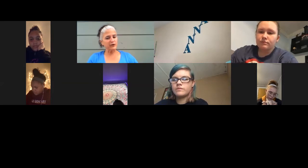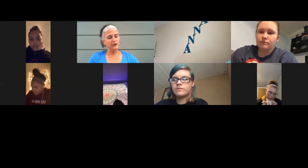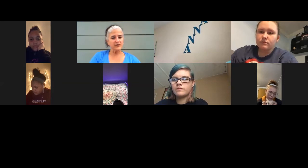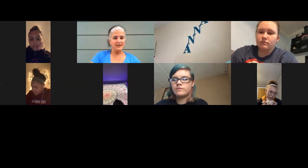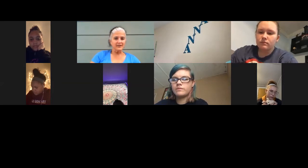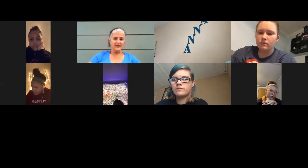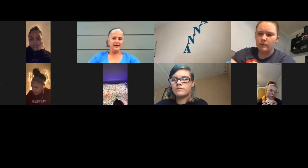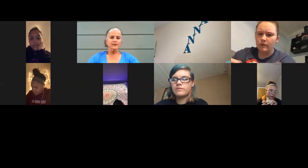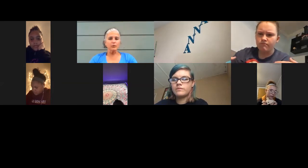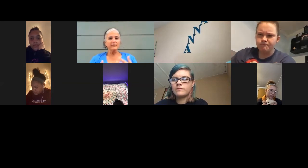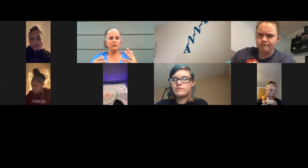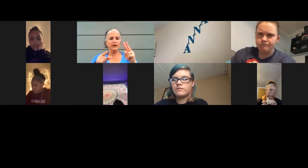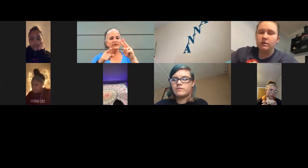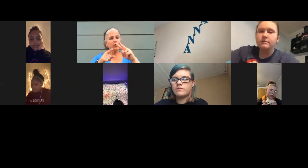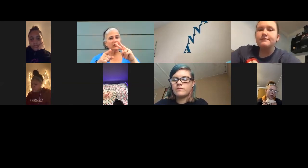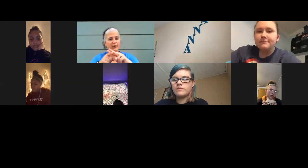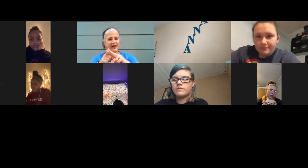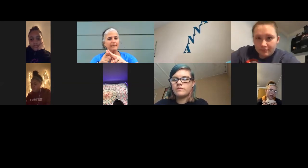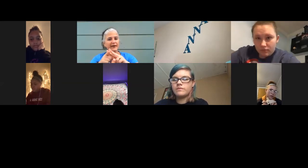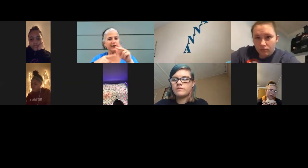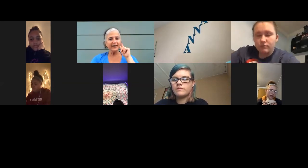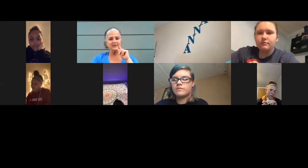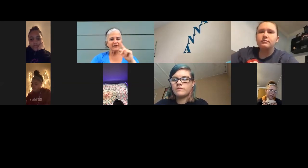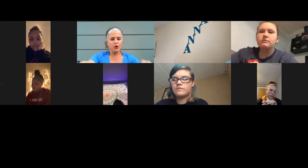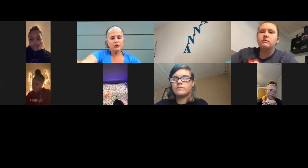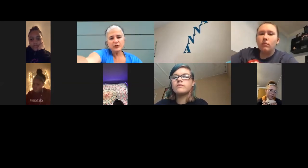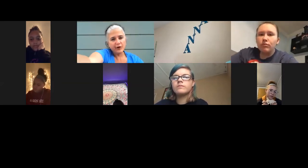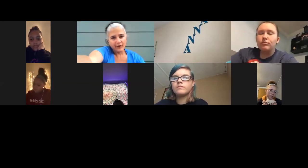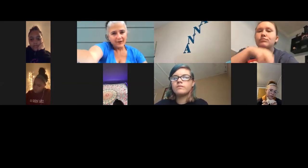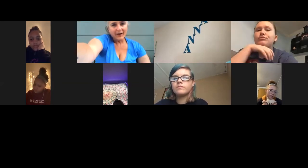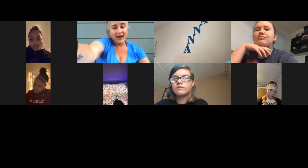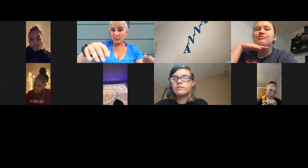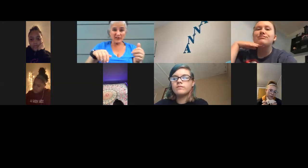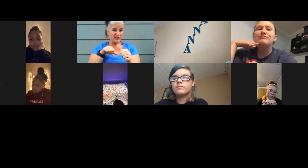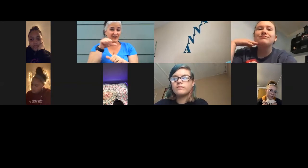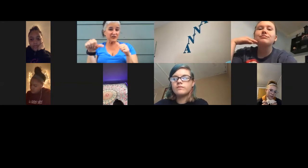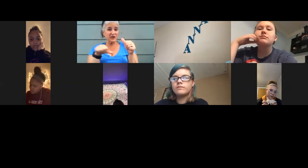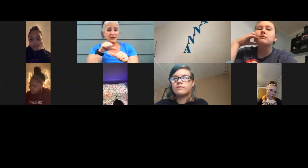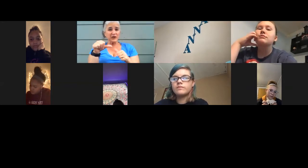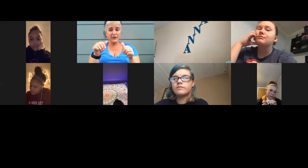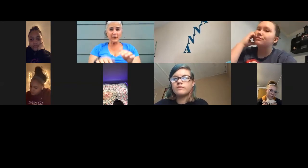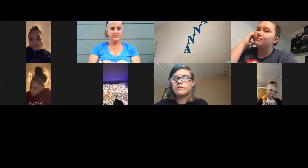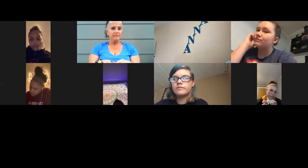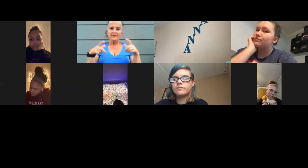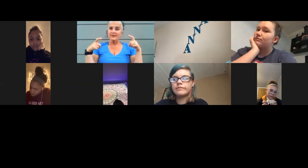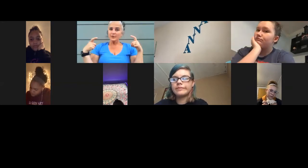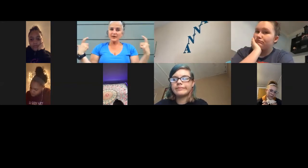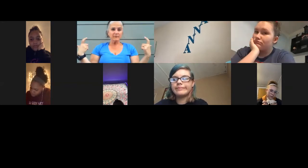the characters. We've been working so hard on vocabulary and deaf culture, and then really just getting to know each